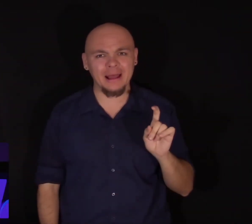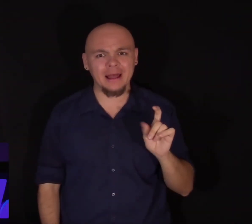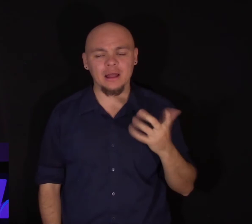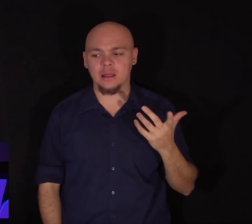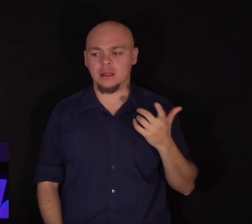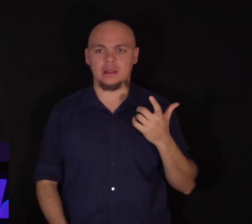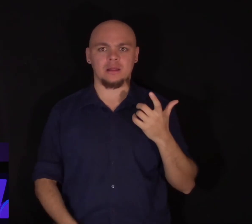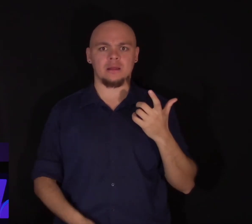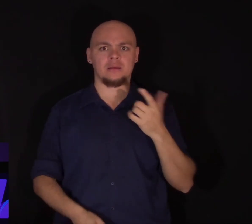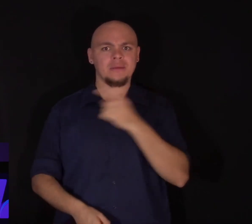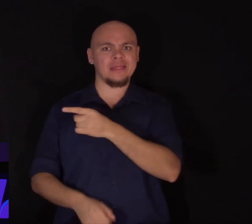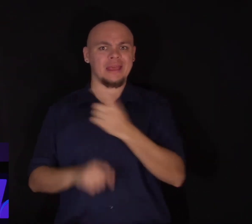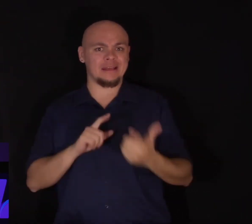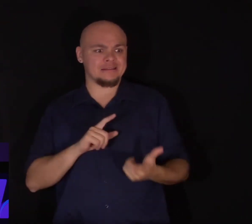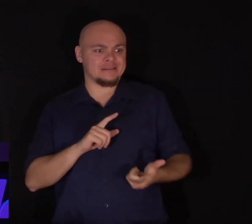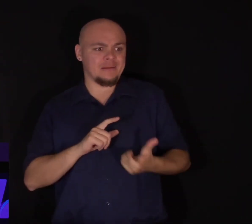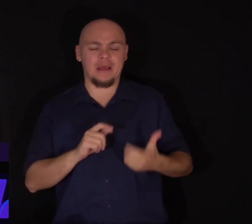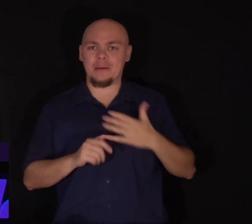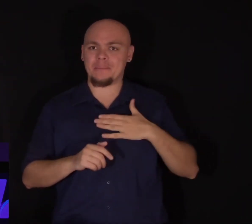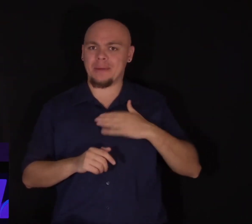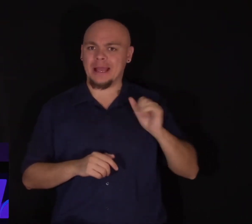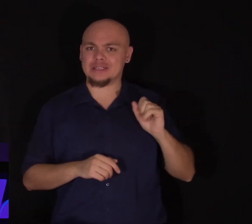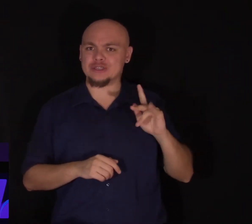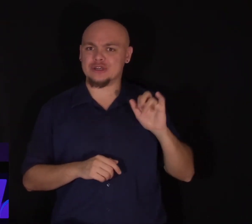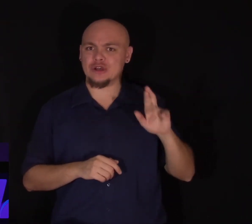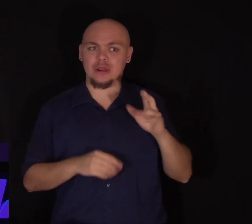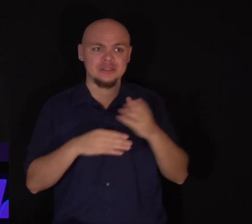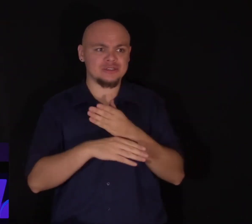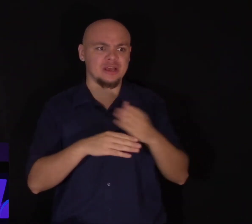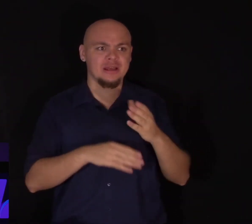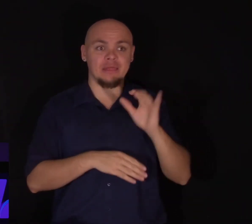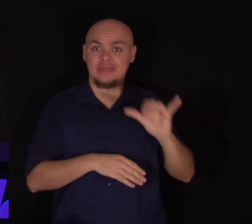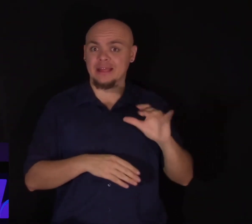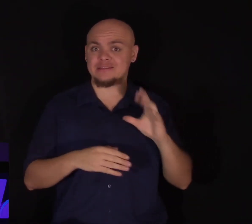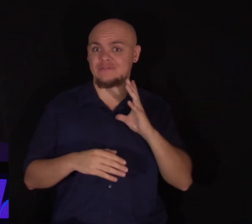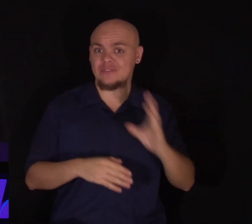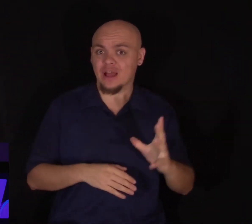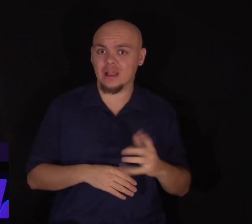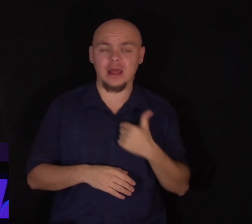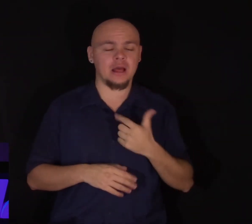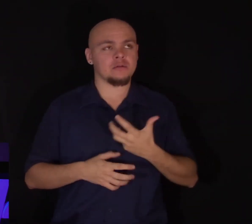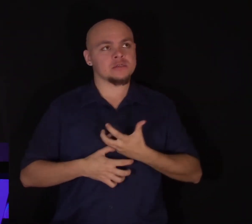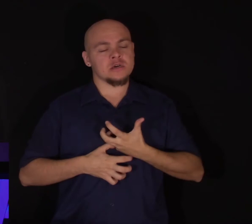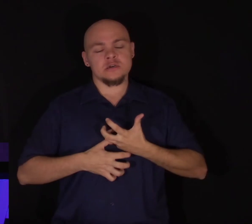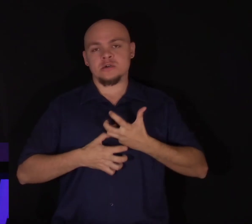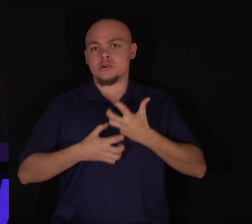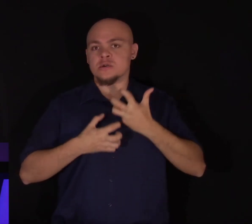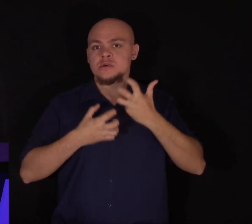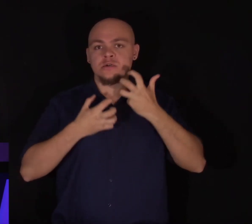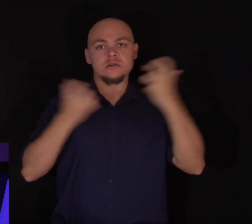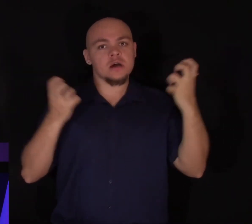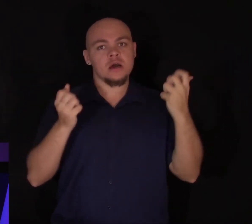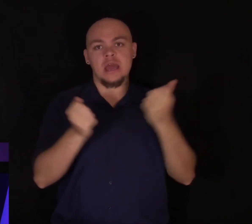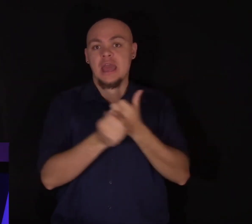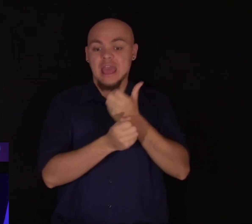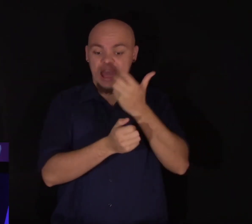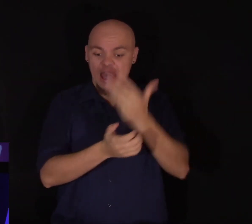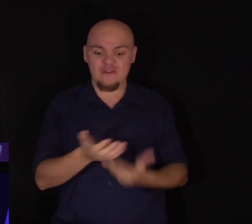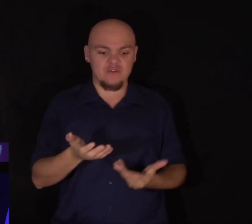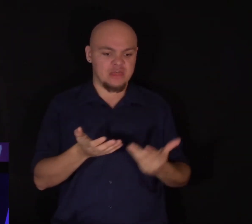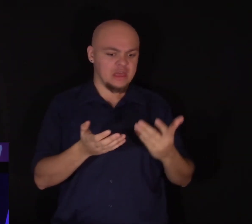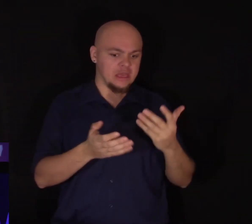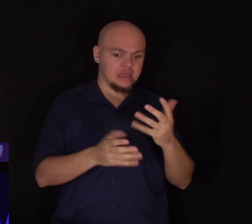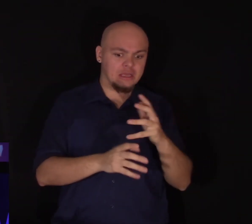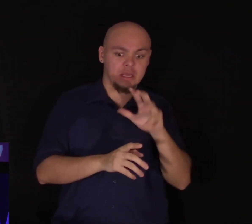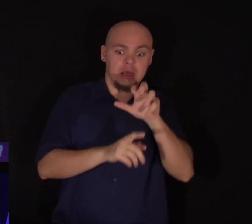and sharing them, no. I was incandescent with rage at this point. Every single safety net that was meant to have